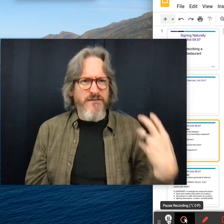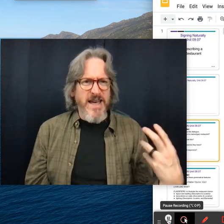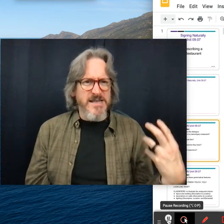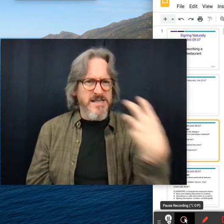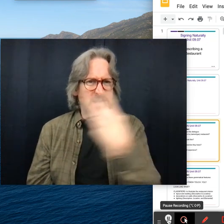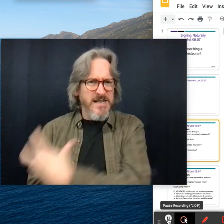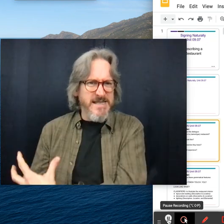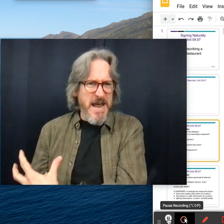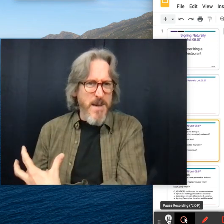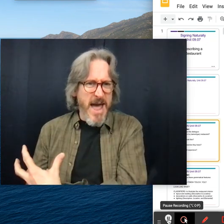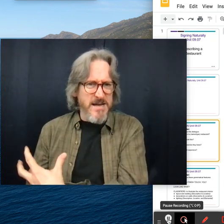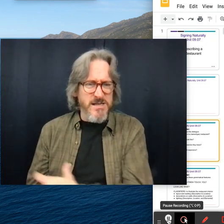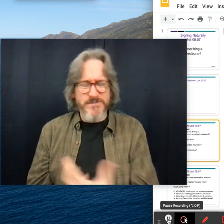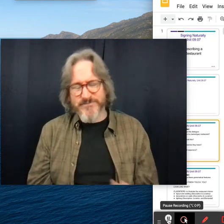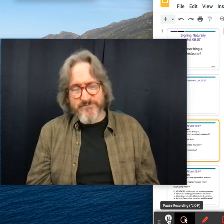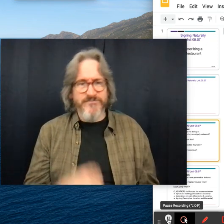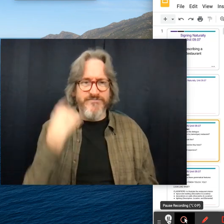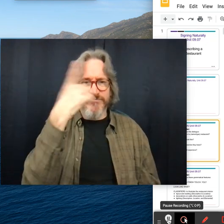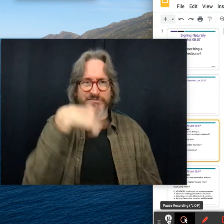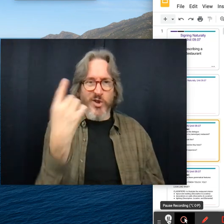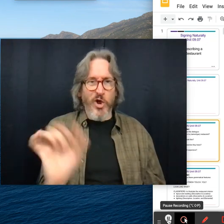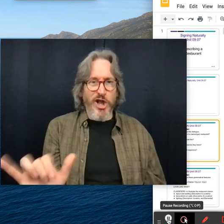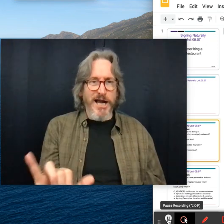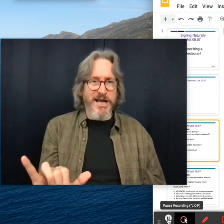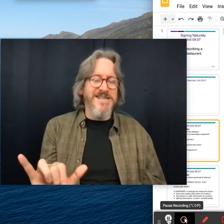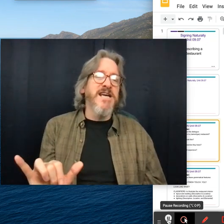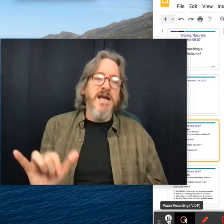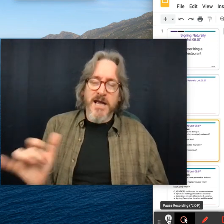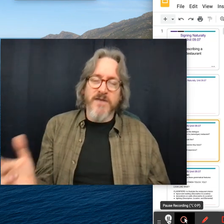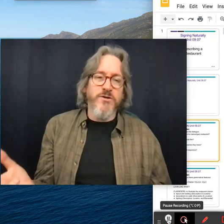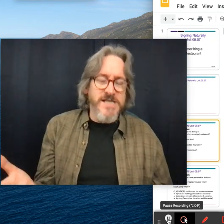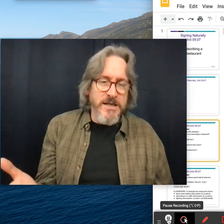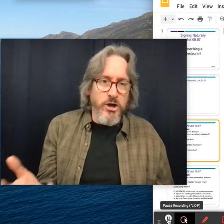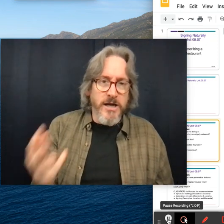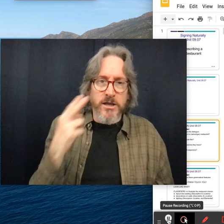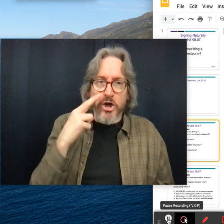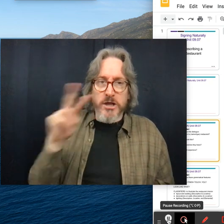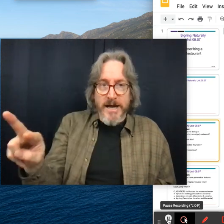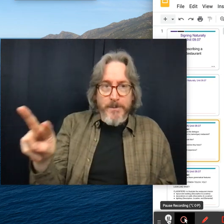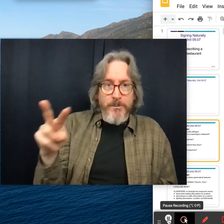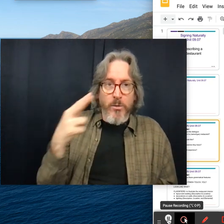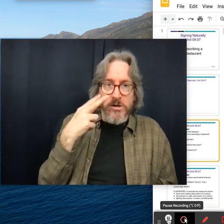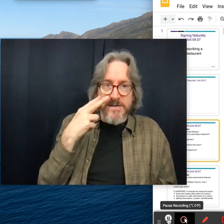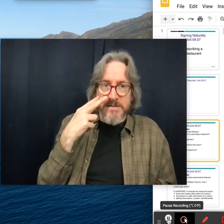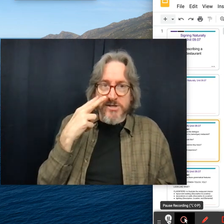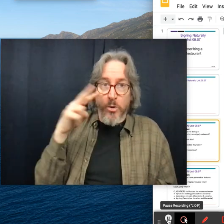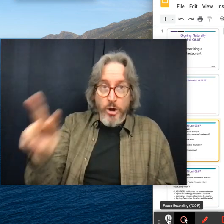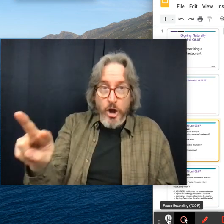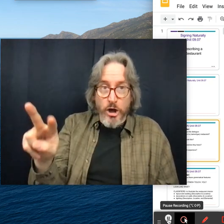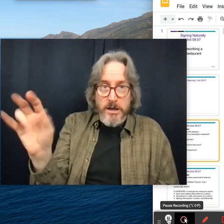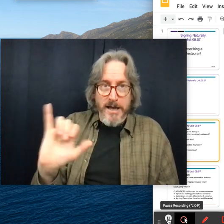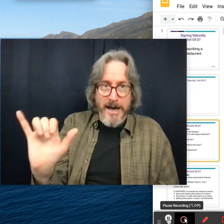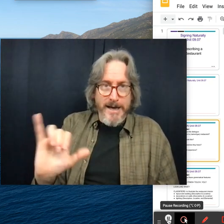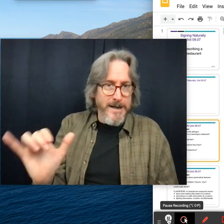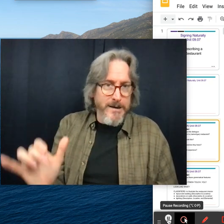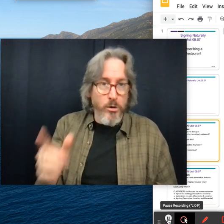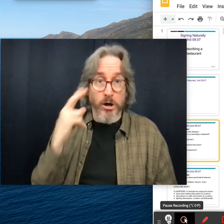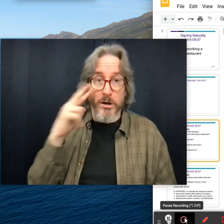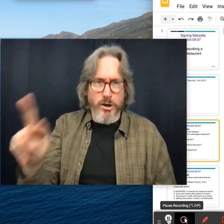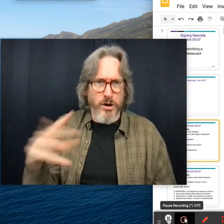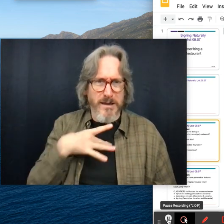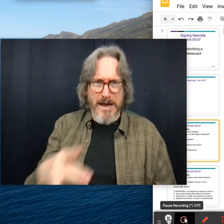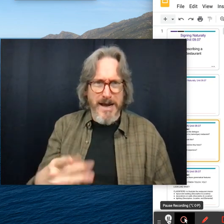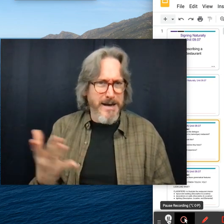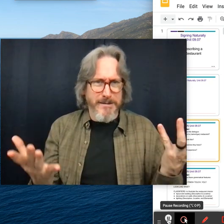it as face, same as, look like, because if you see look like, people will sometimes go look like